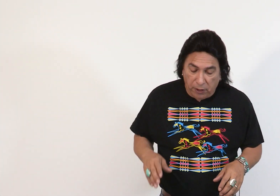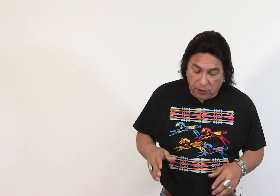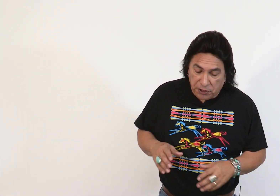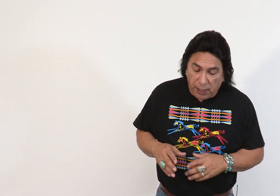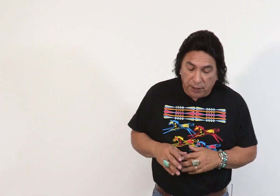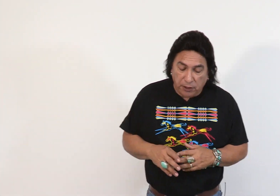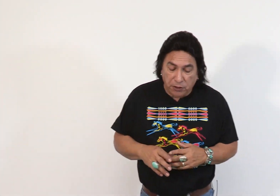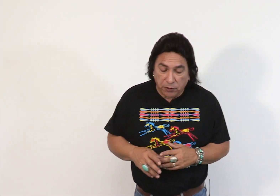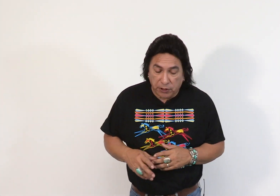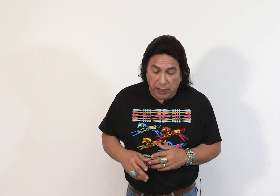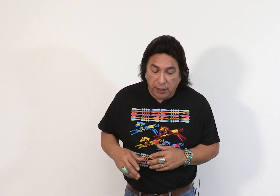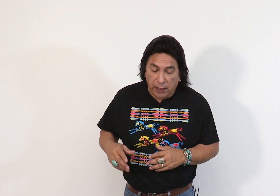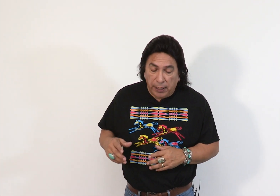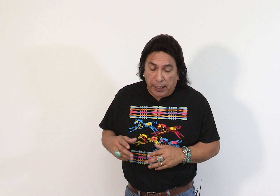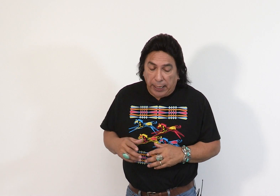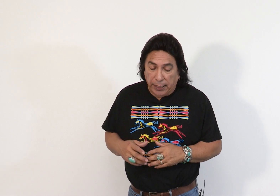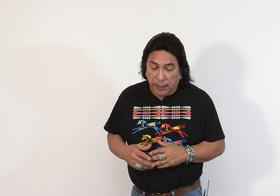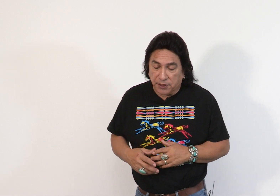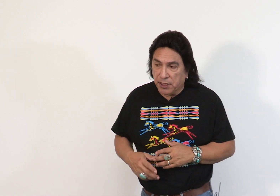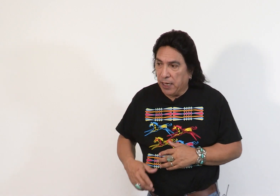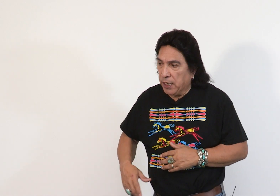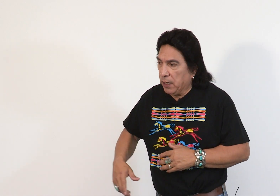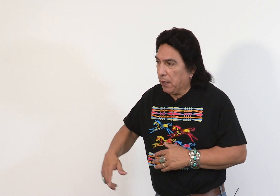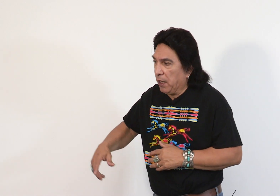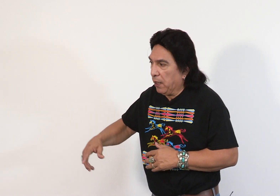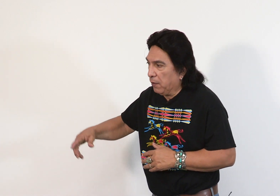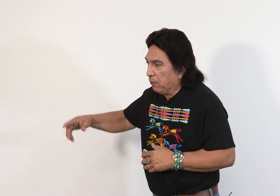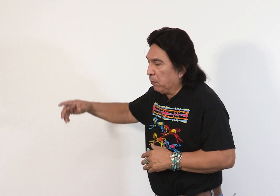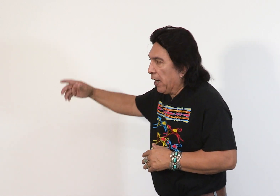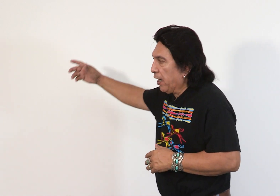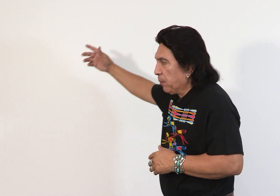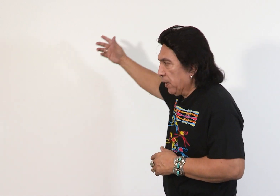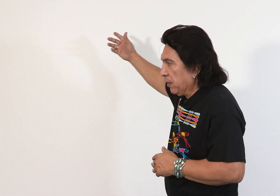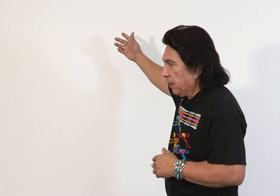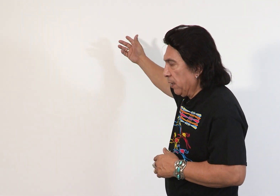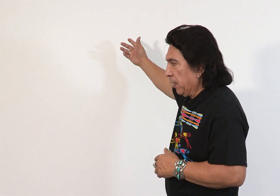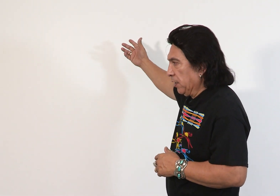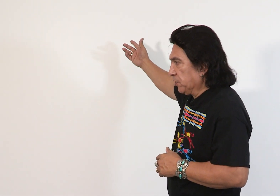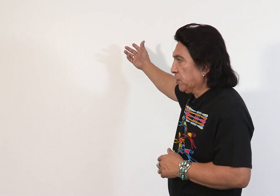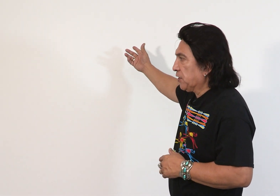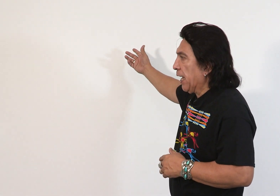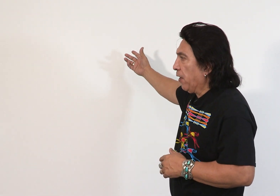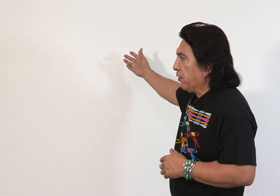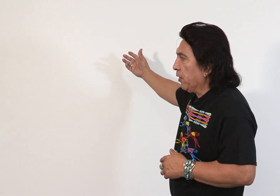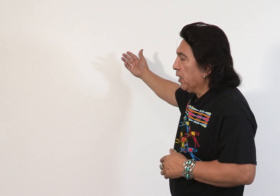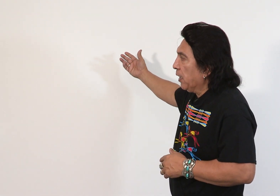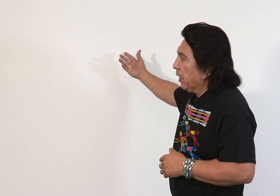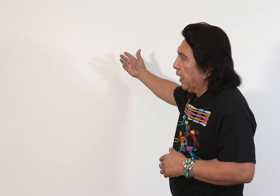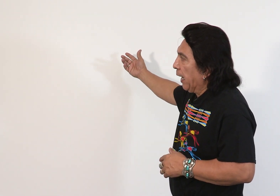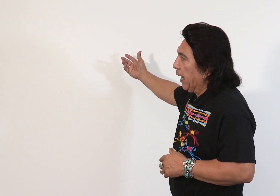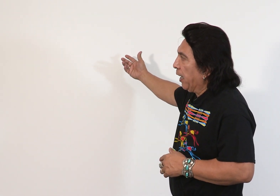Another sign that you'll see, and let's say behind me is the south,